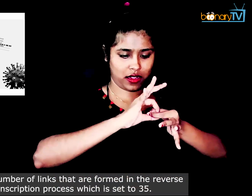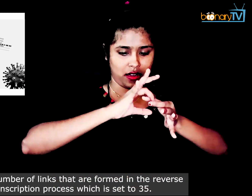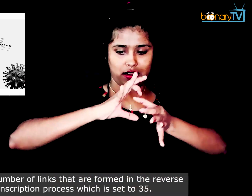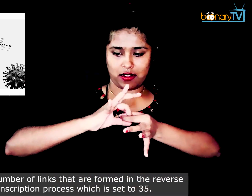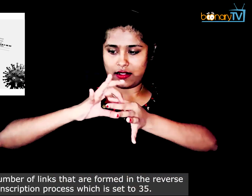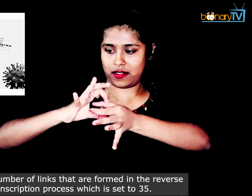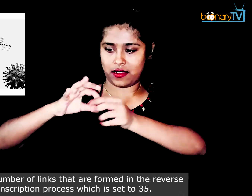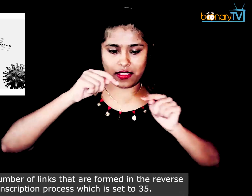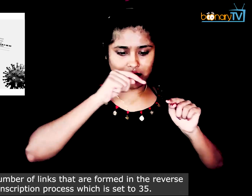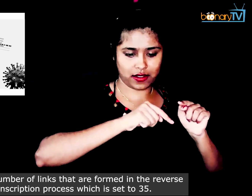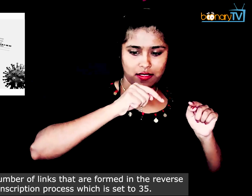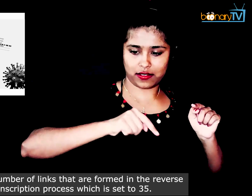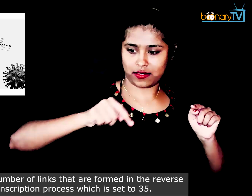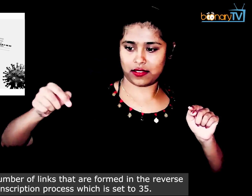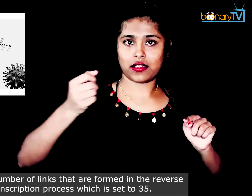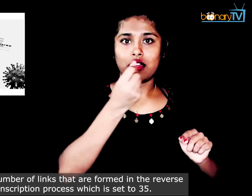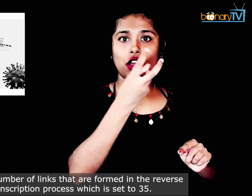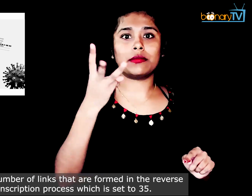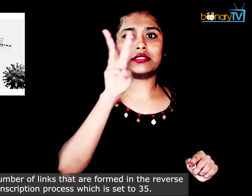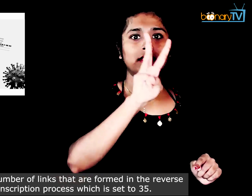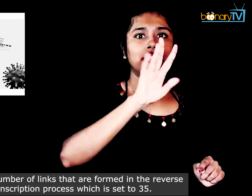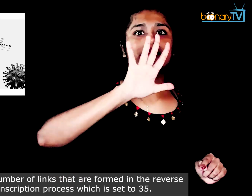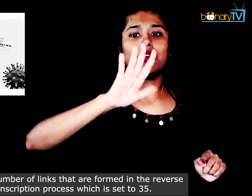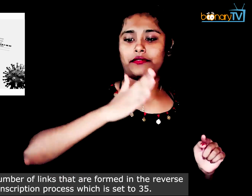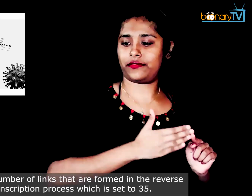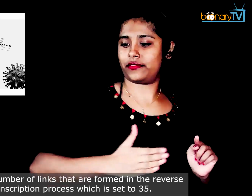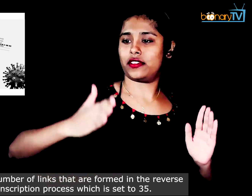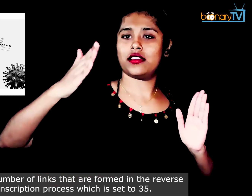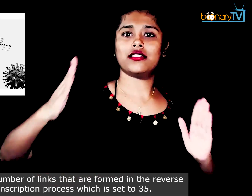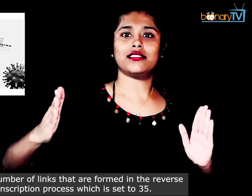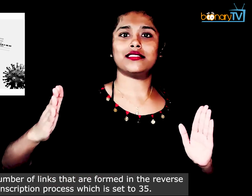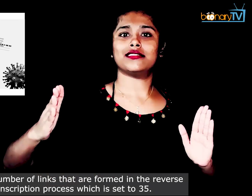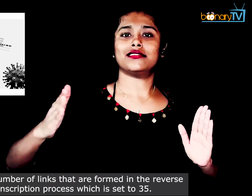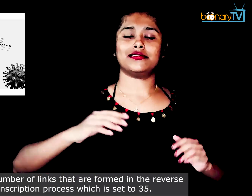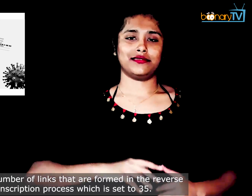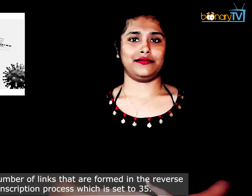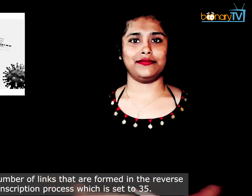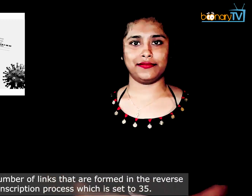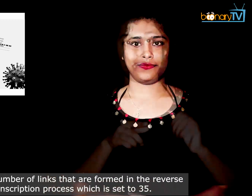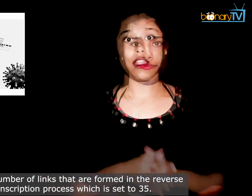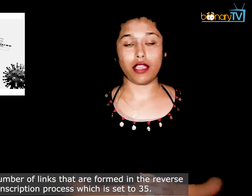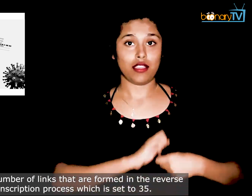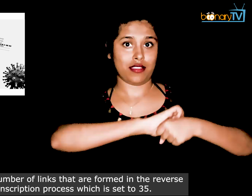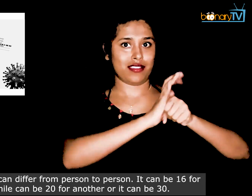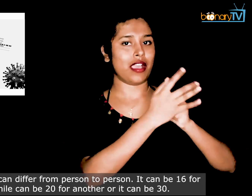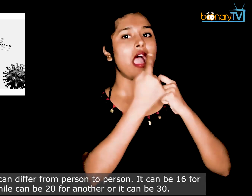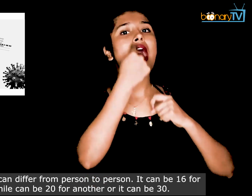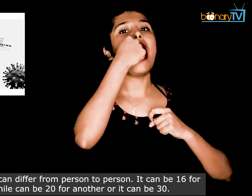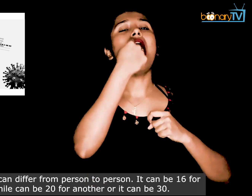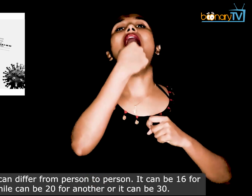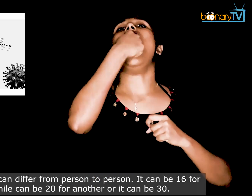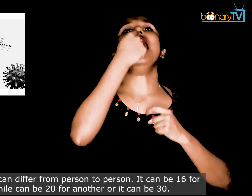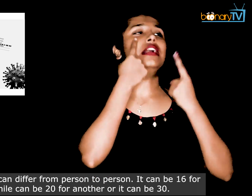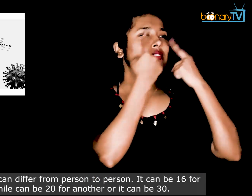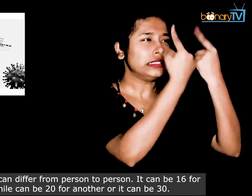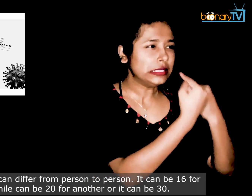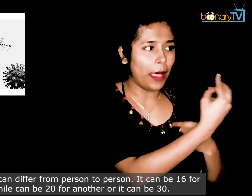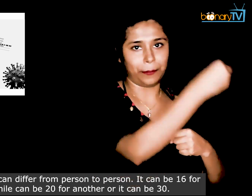of links that are formed in the reverse transcription process, which is set to 35. This CT value can